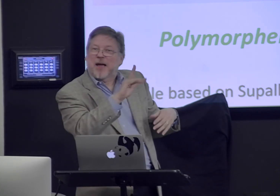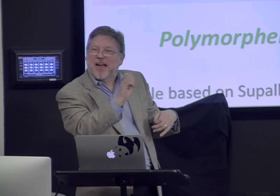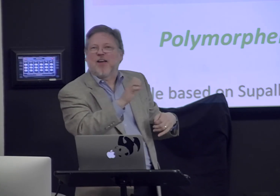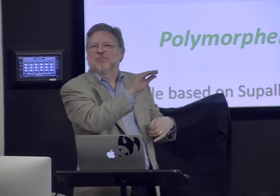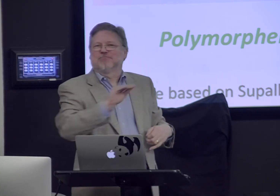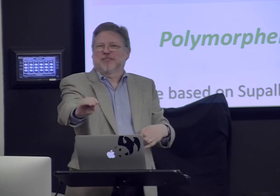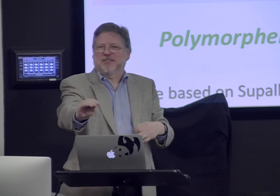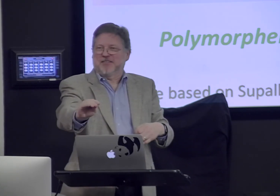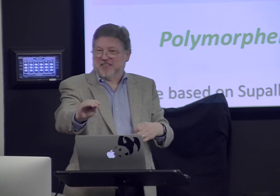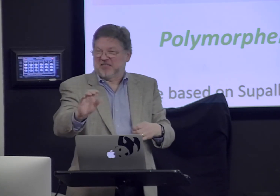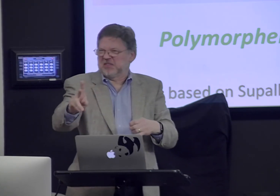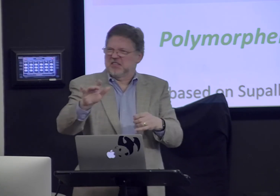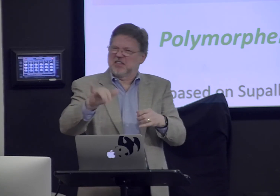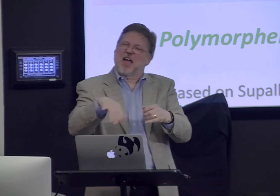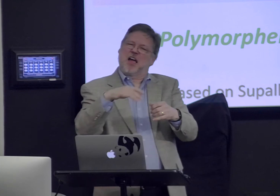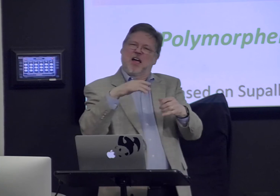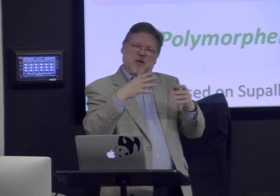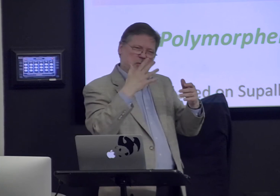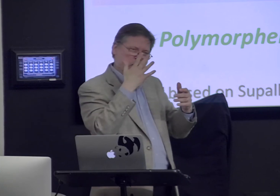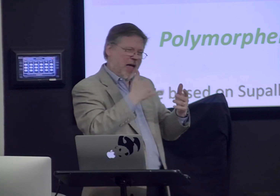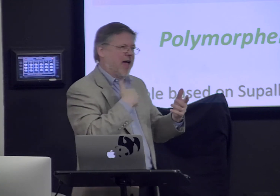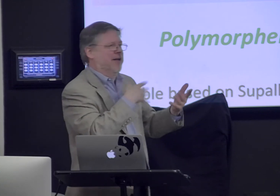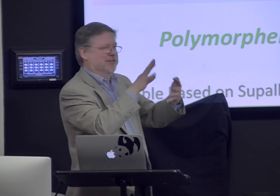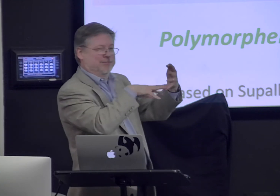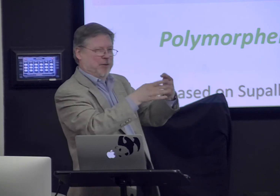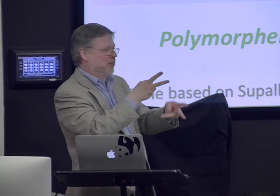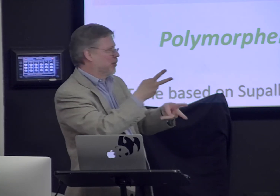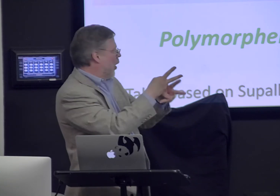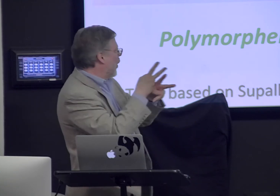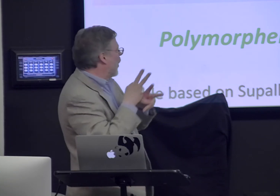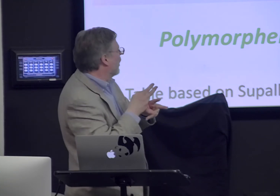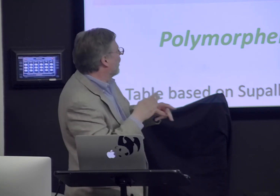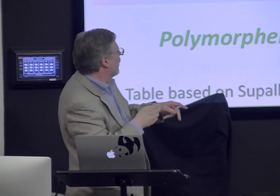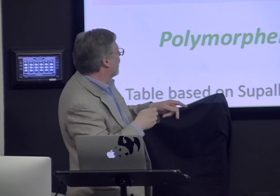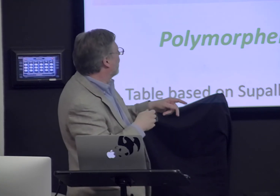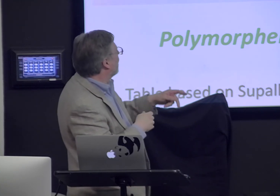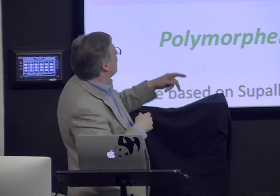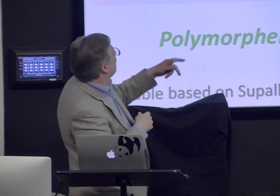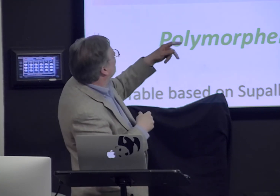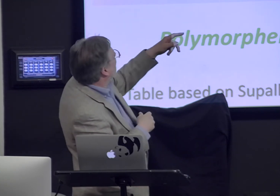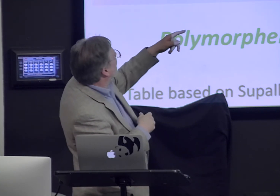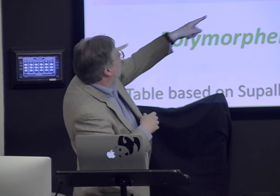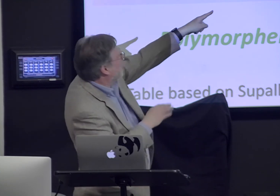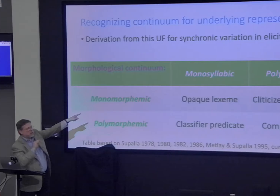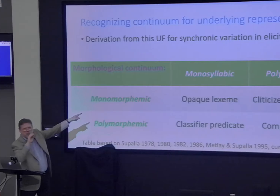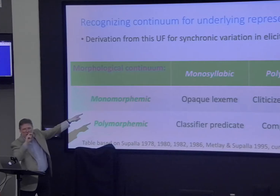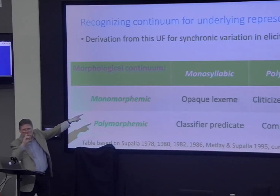constituting a consonant vowel made up of a consonant, vowel, and